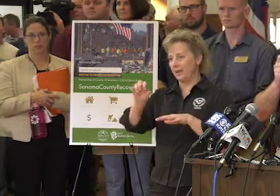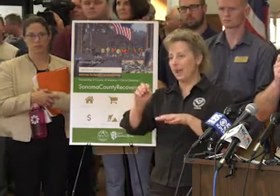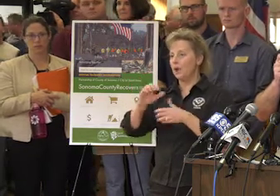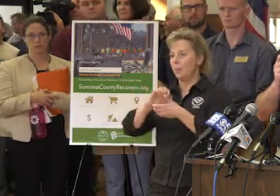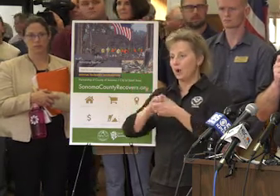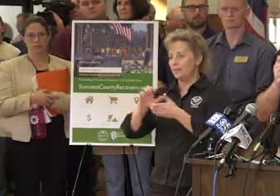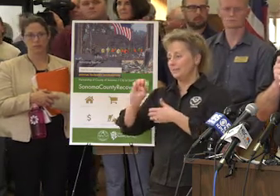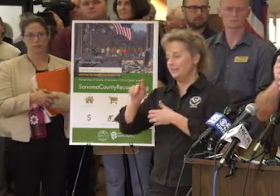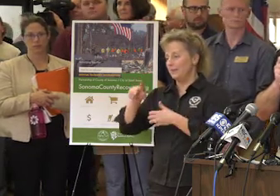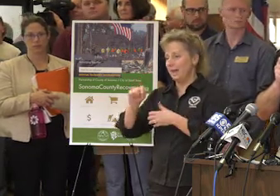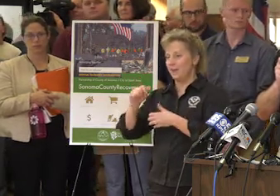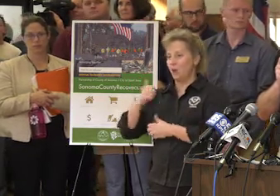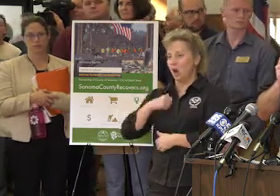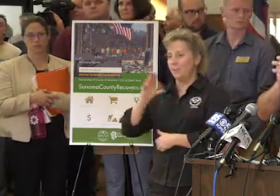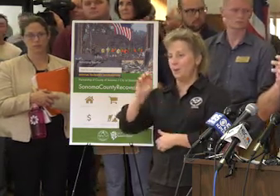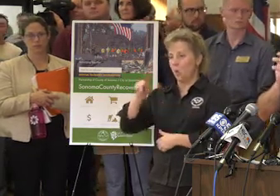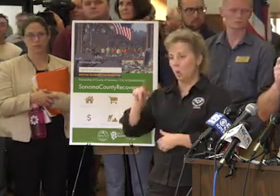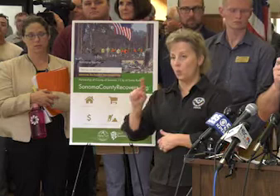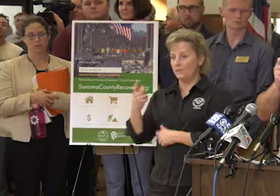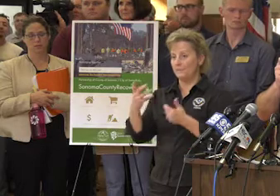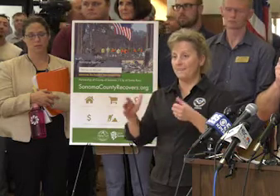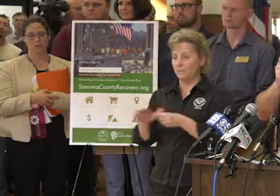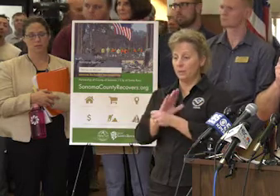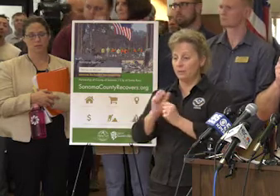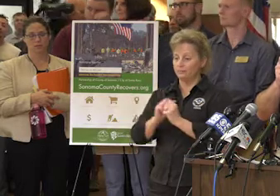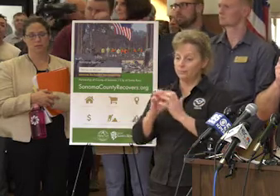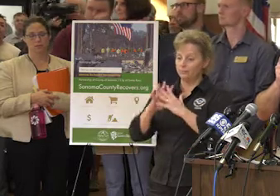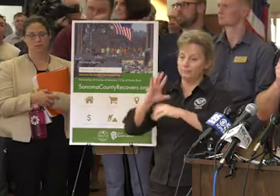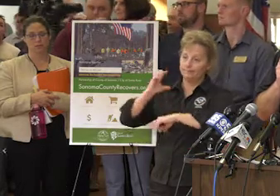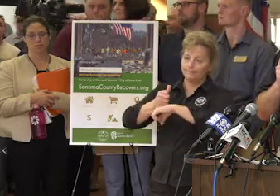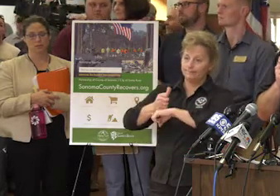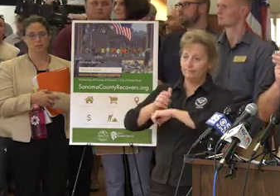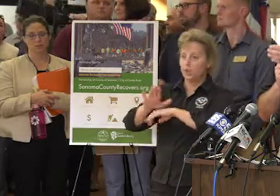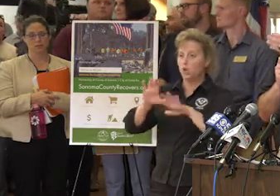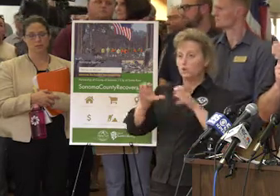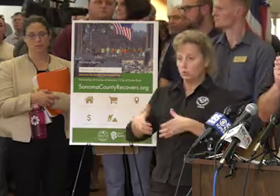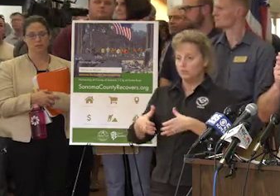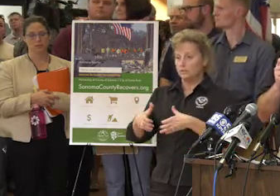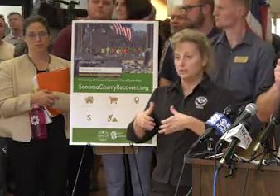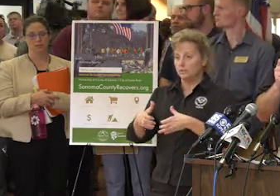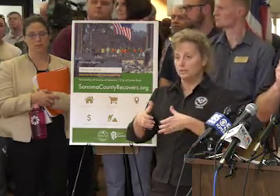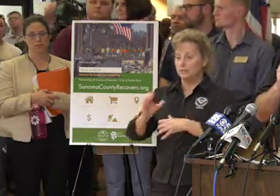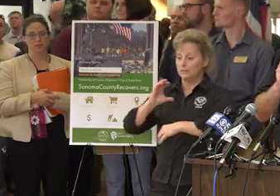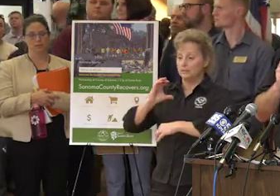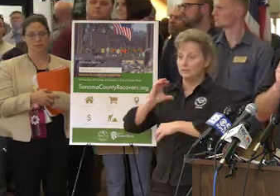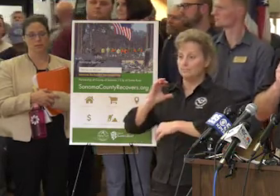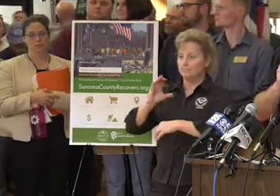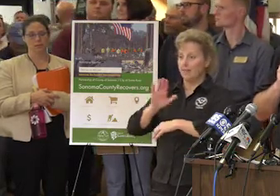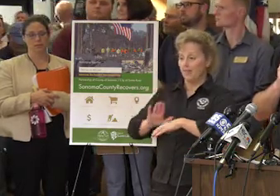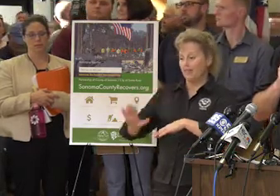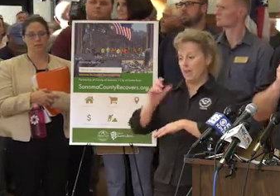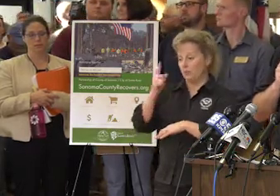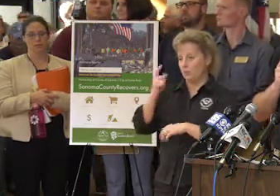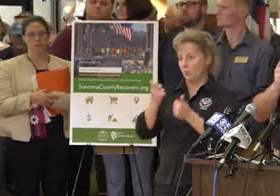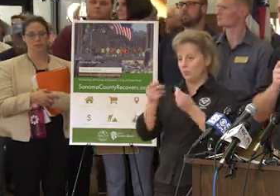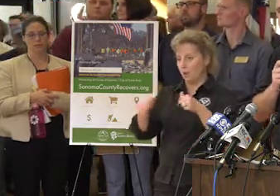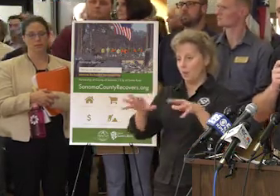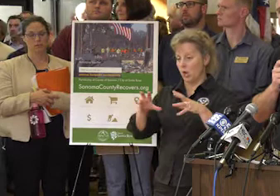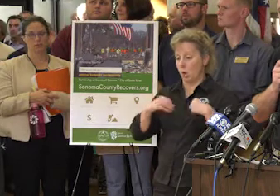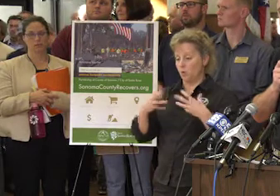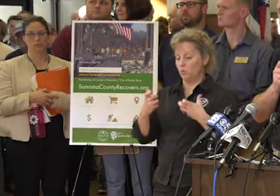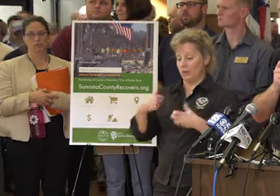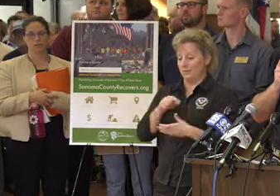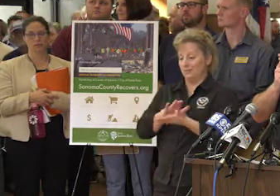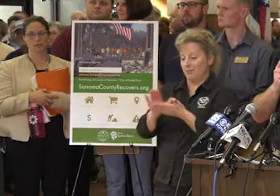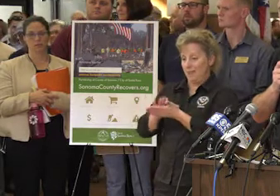at EPA and the Army Corps, once they've fully mobilized their crews, once they understand which property owners want us to